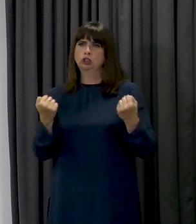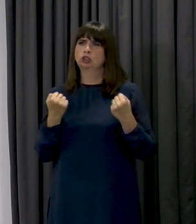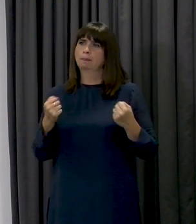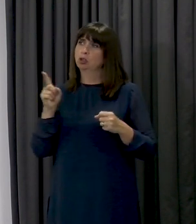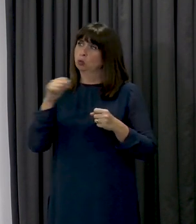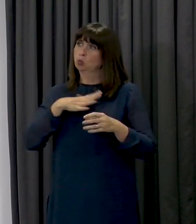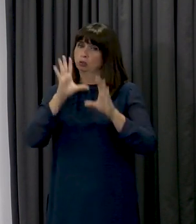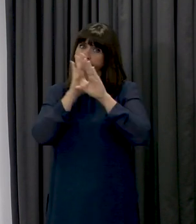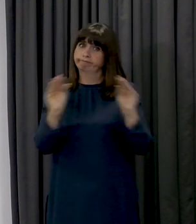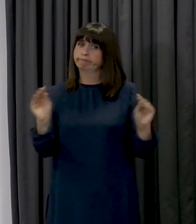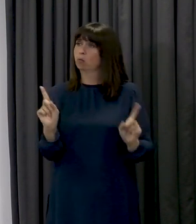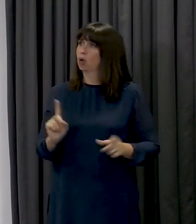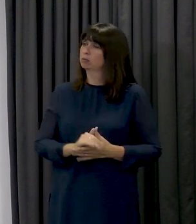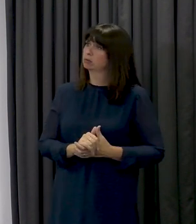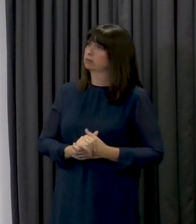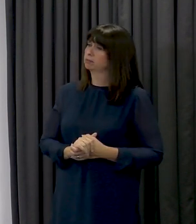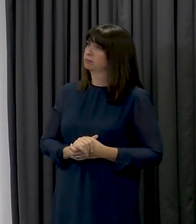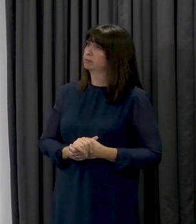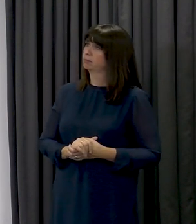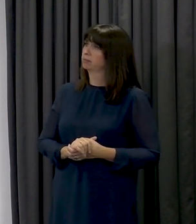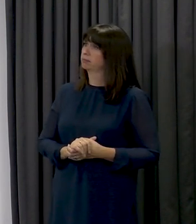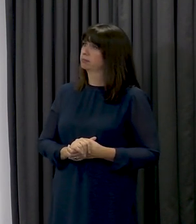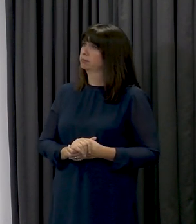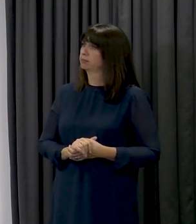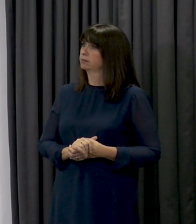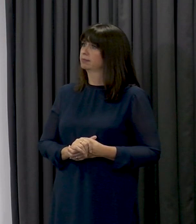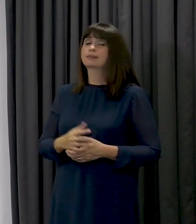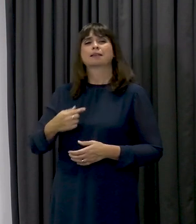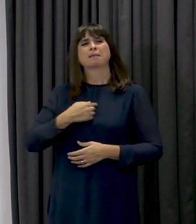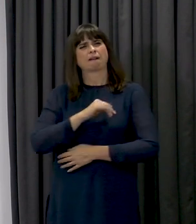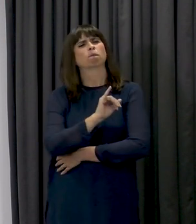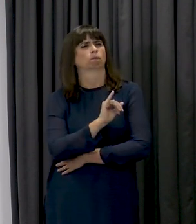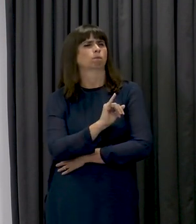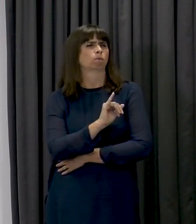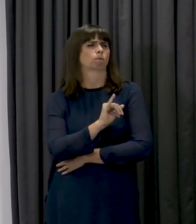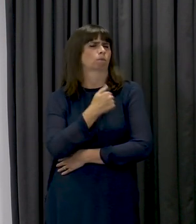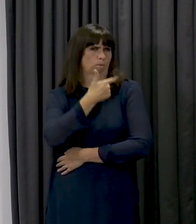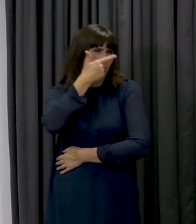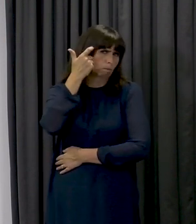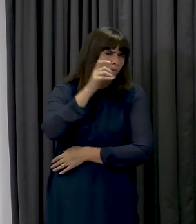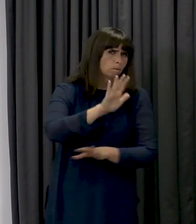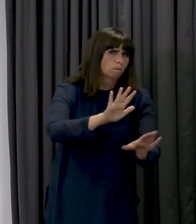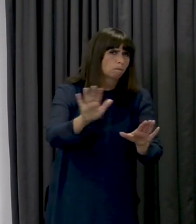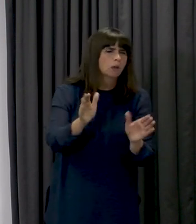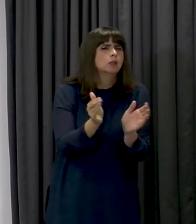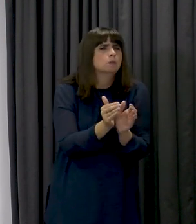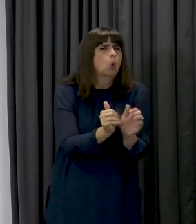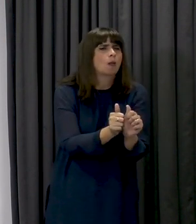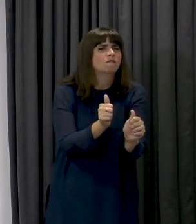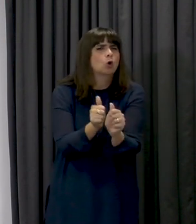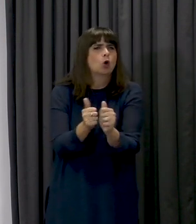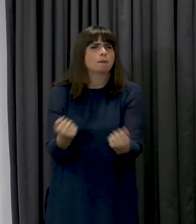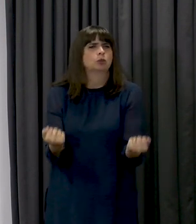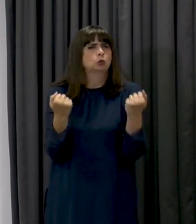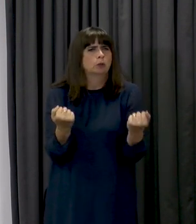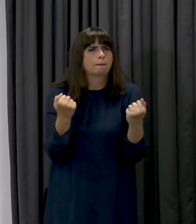this? Well, look, I'm immensely sympathetic to all those small businesses in Wales for